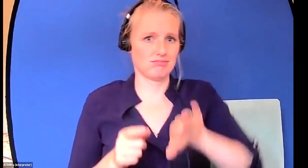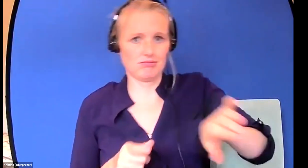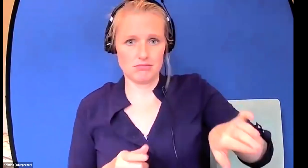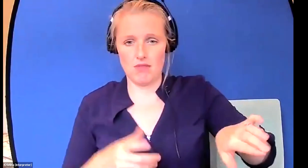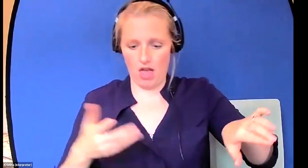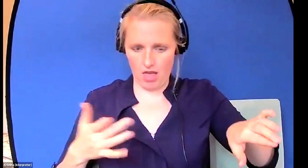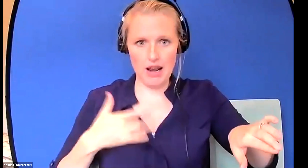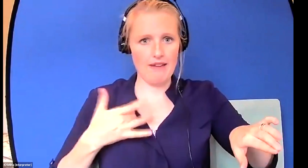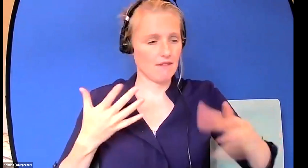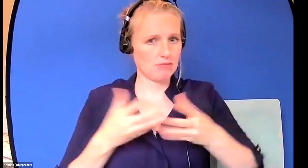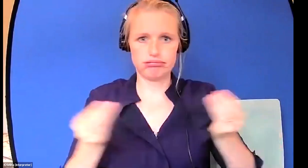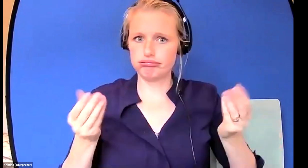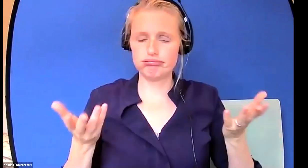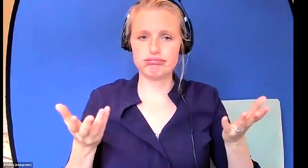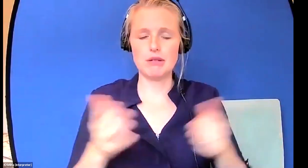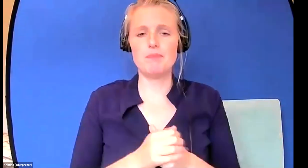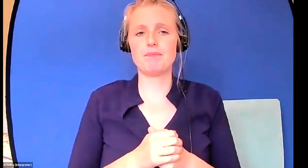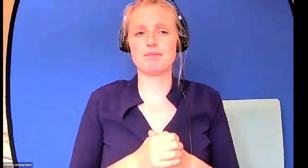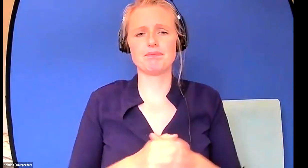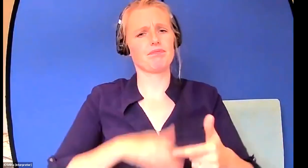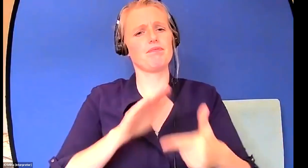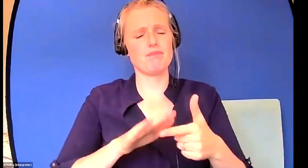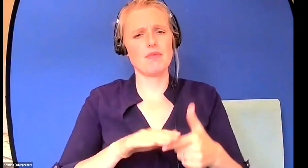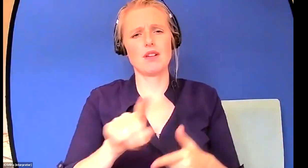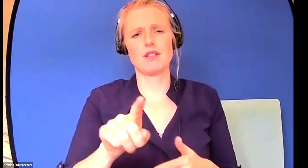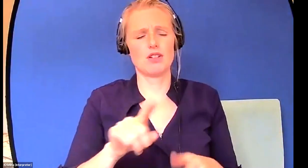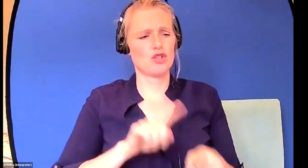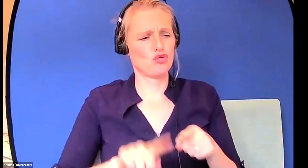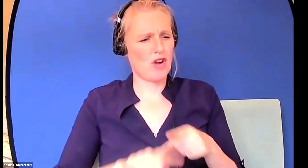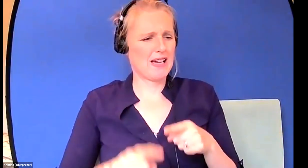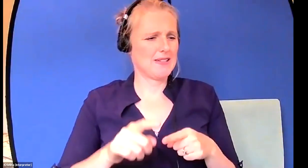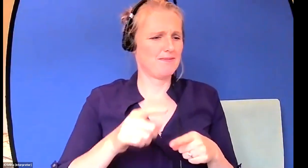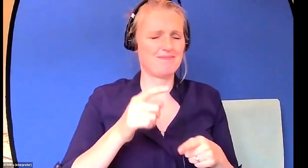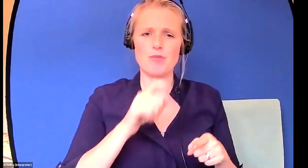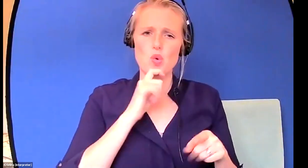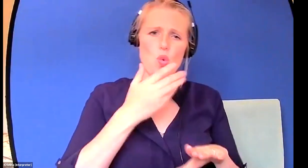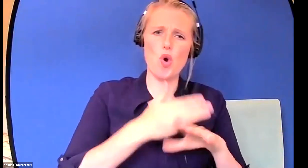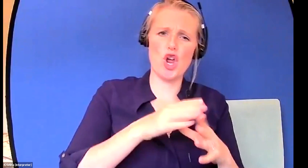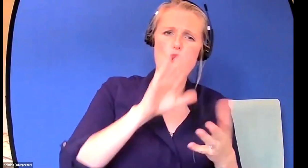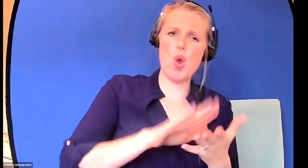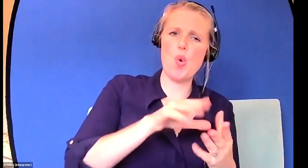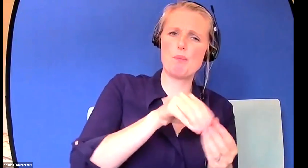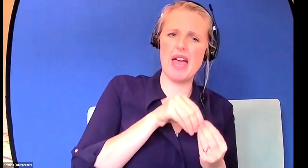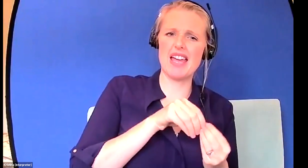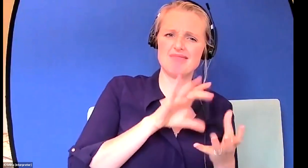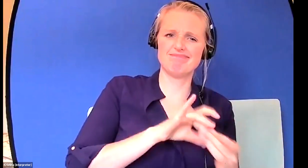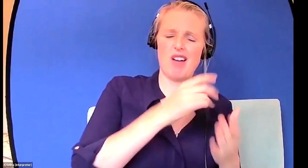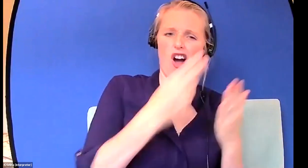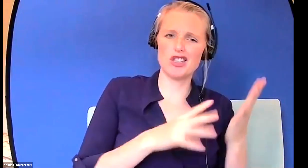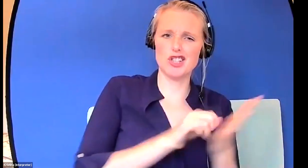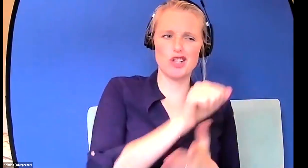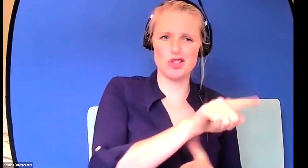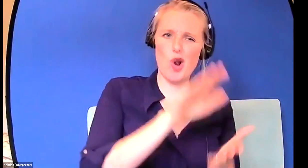think finding ways to challenge this precipitous rise in casualised, low-paid work is paramount, as is addressing the lack of